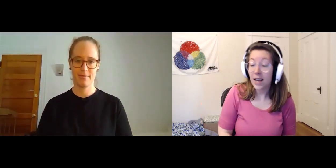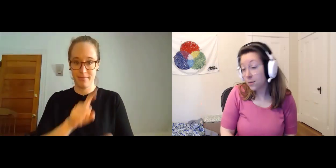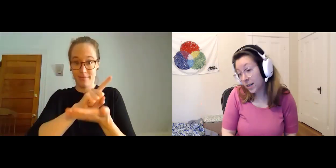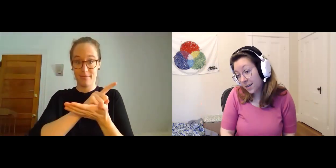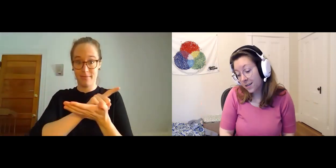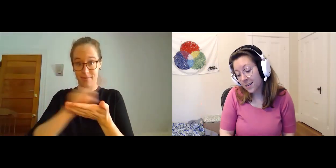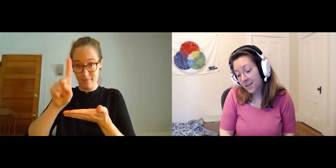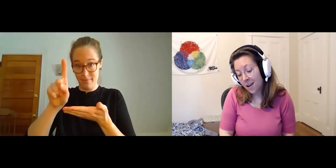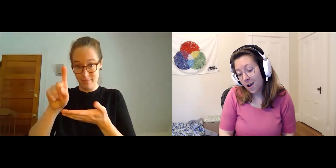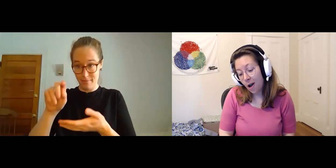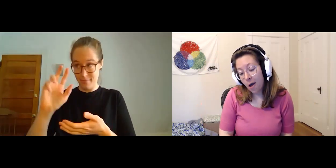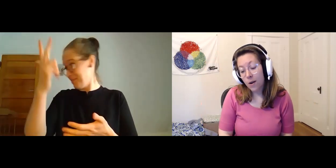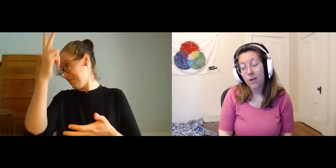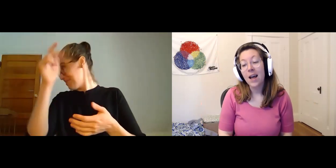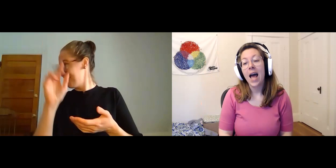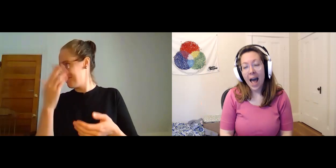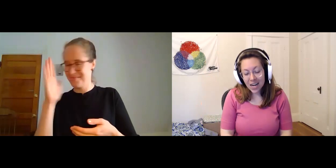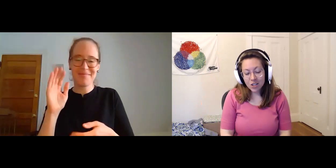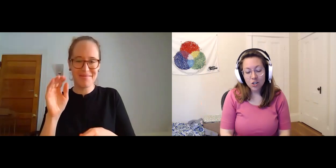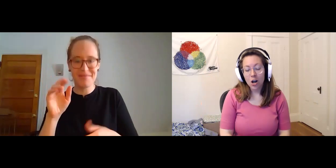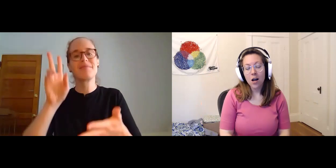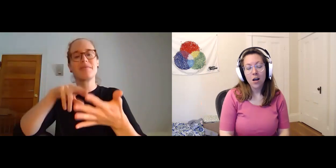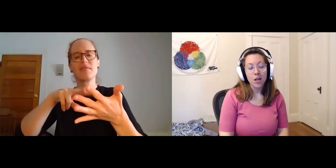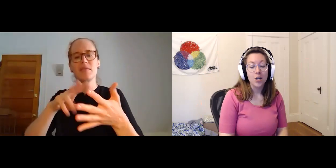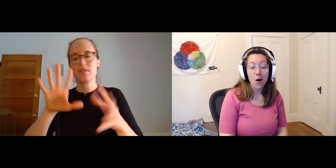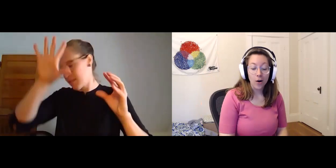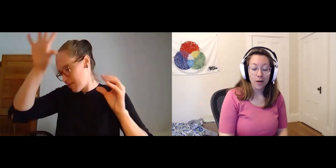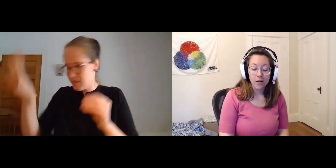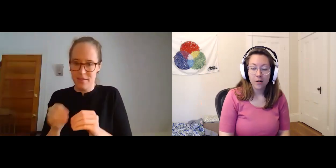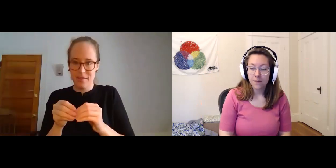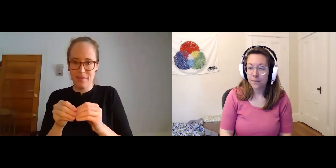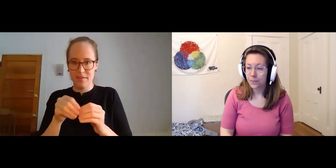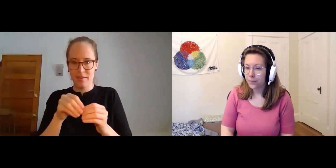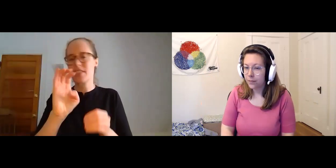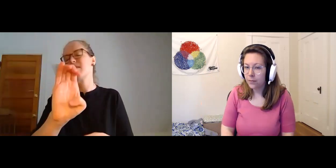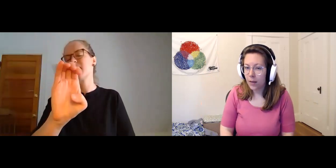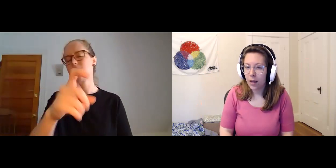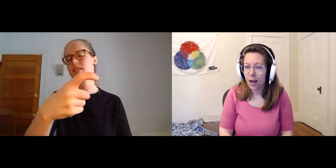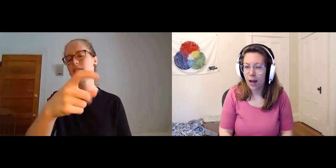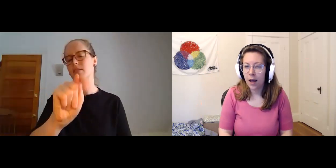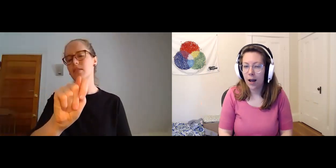The next week, we read extra yarn.